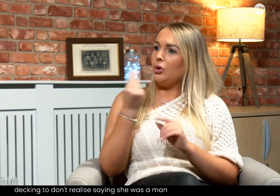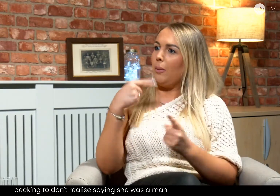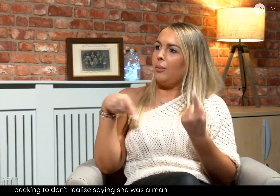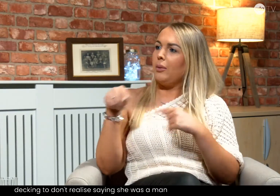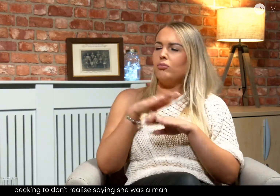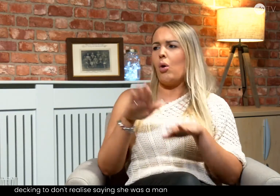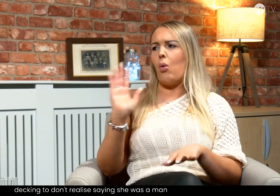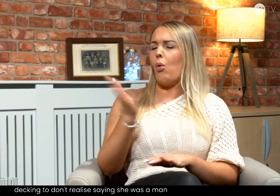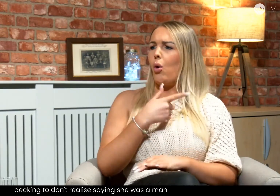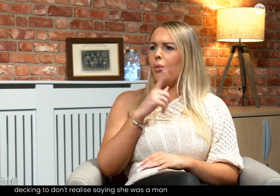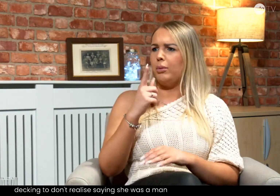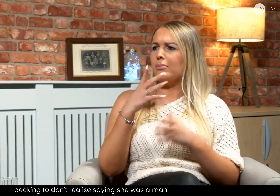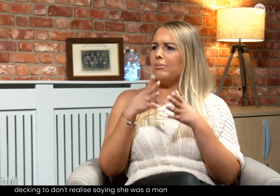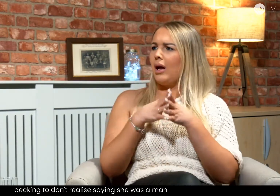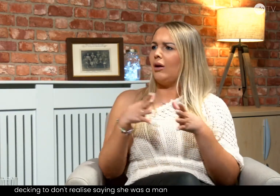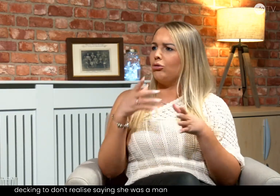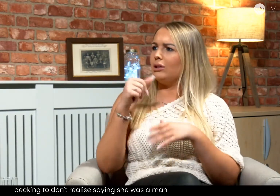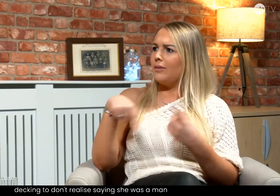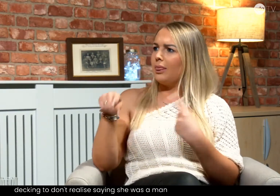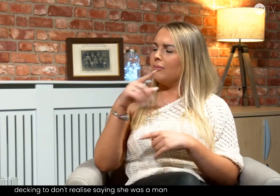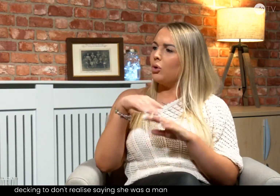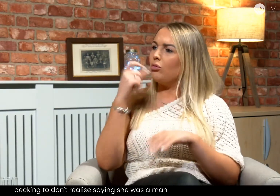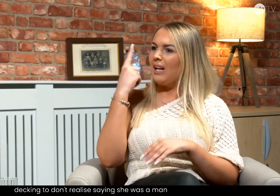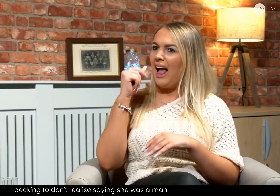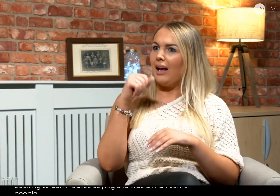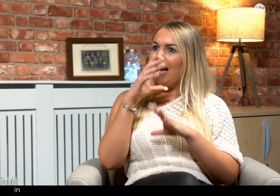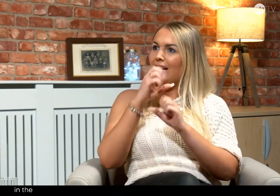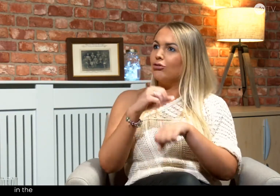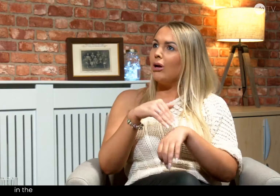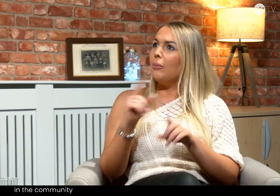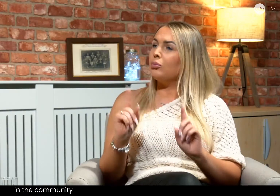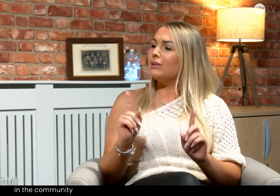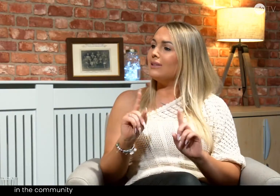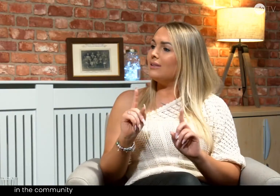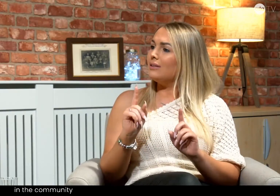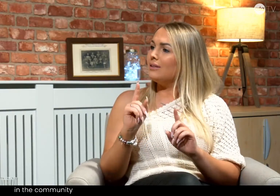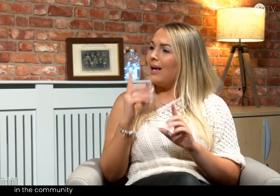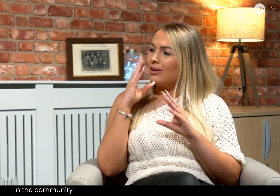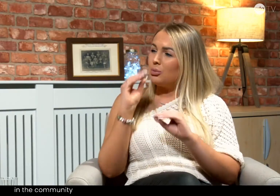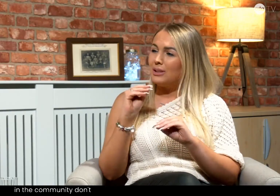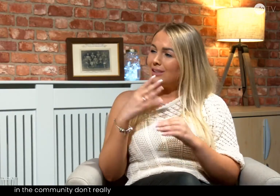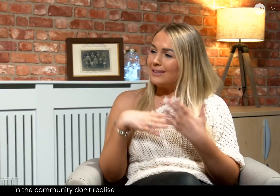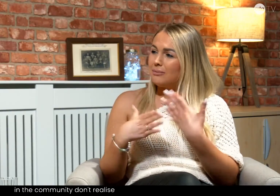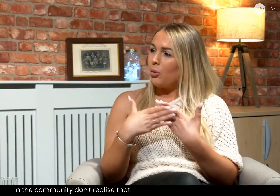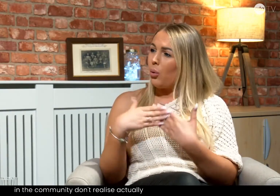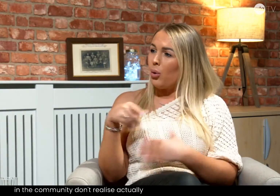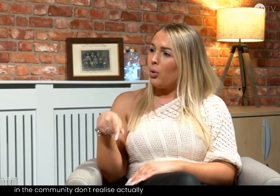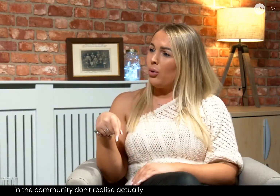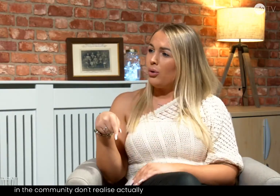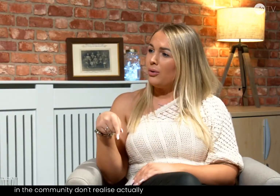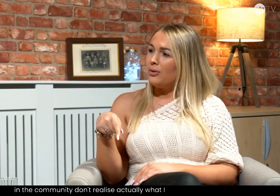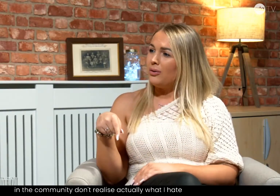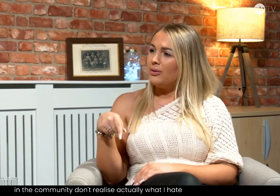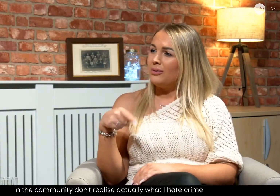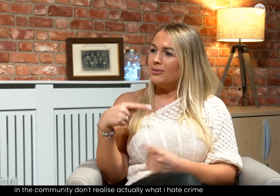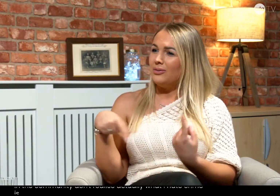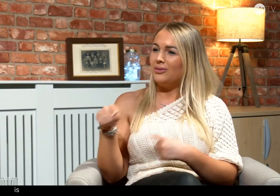crime. Some people in the community don't realise actually what a hate crime is, that we need more education on